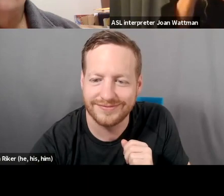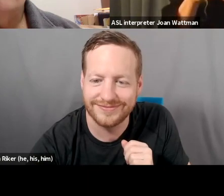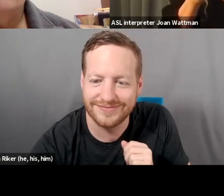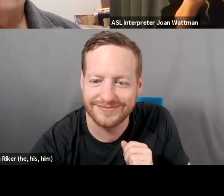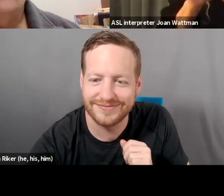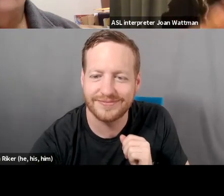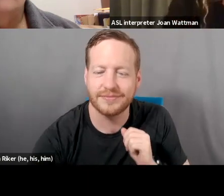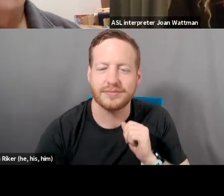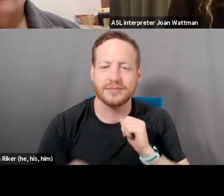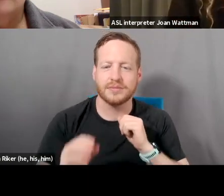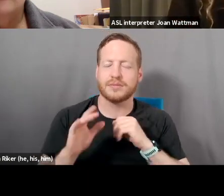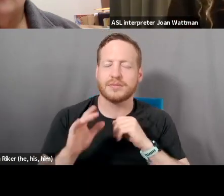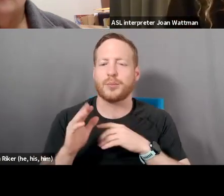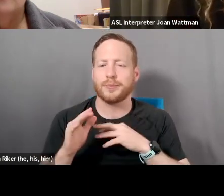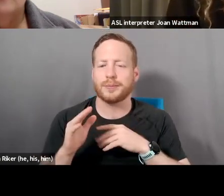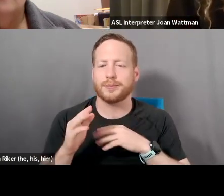thinking